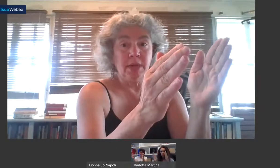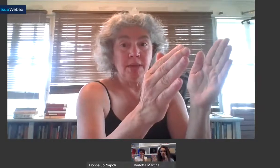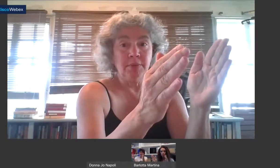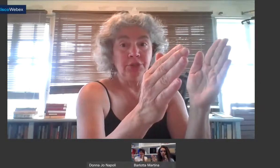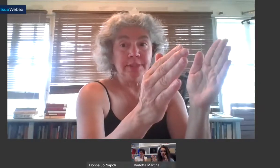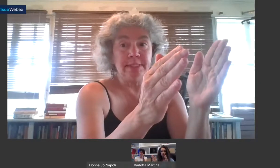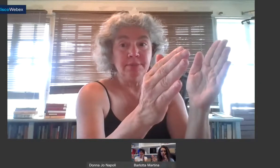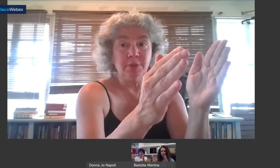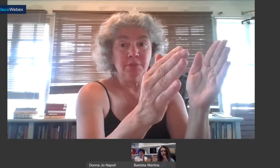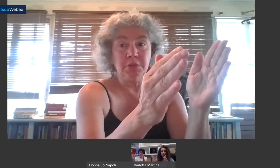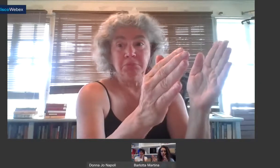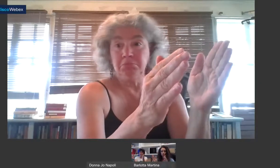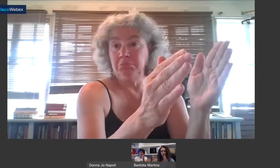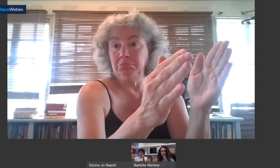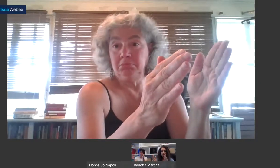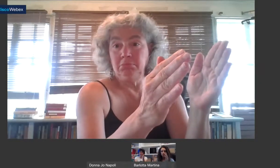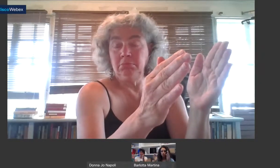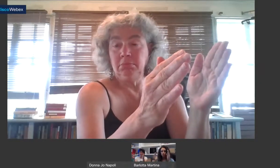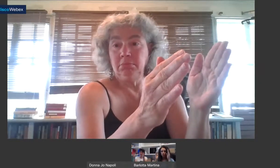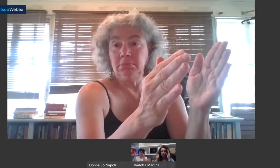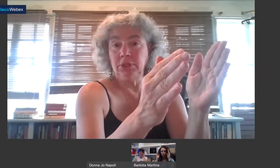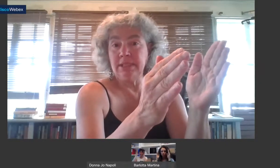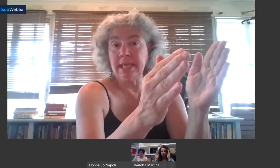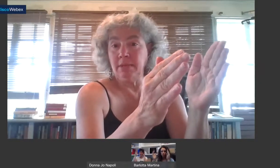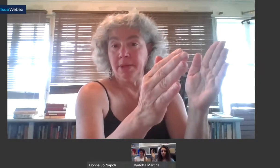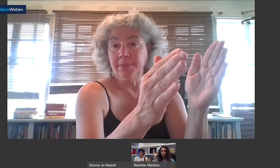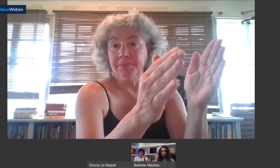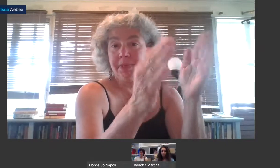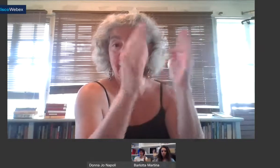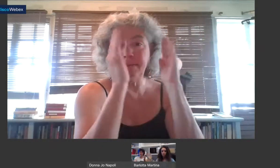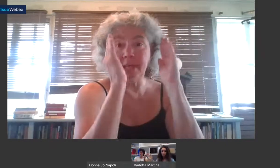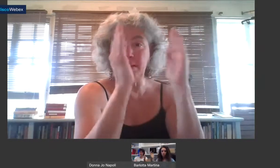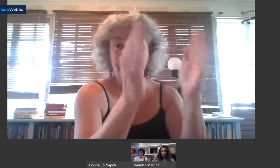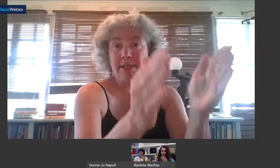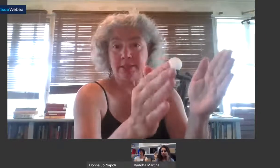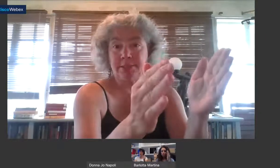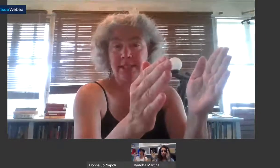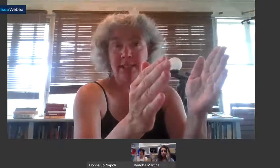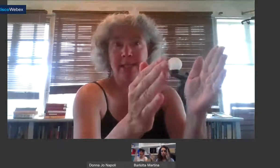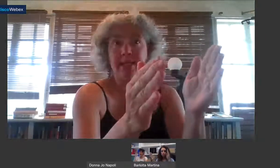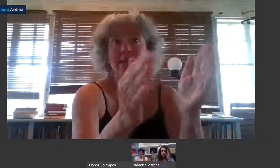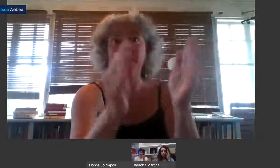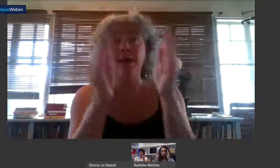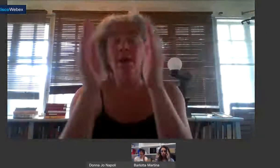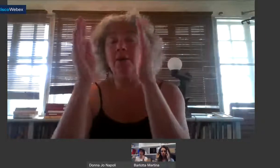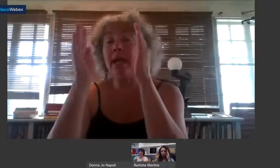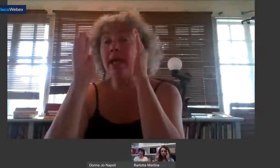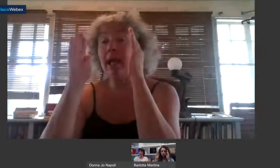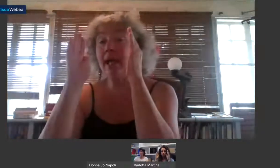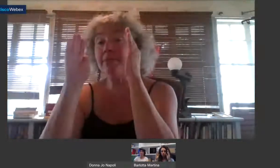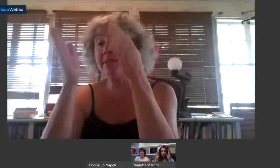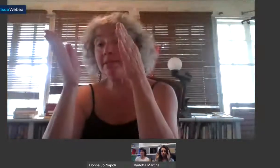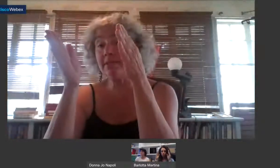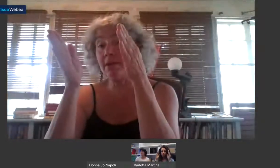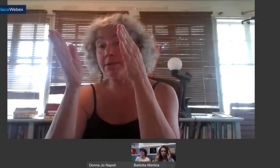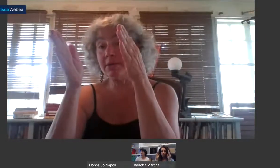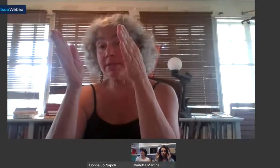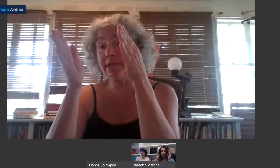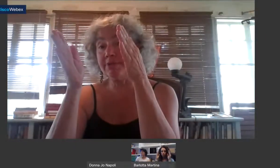Okay, what joint has moved? Just the elbow. Okay, the elbow has articulated. Okay, and this is also the sign